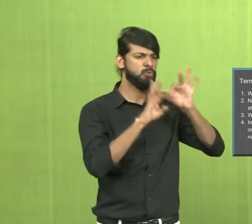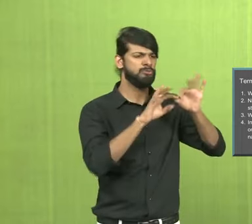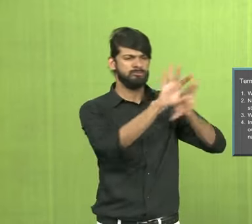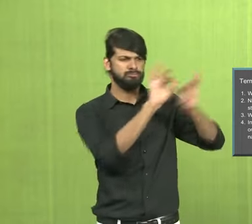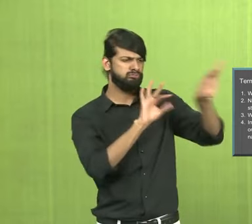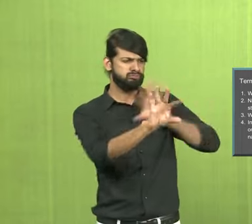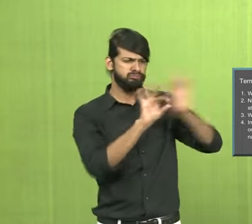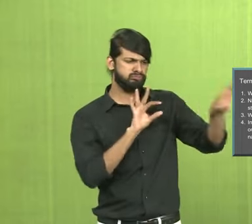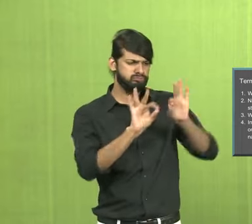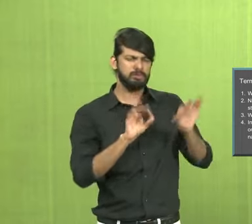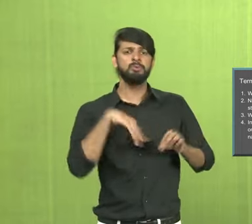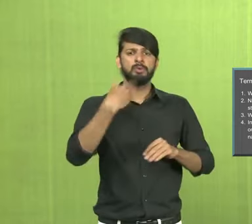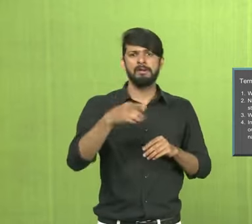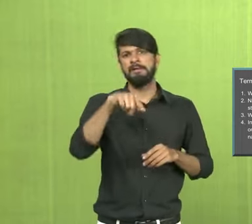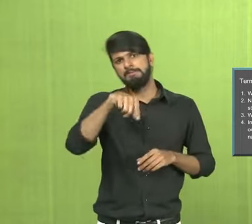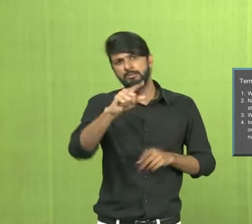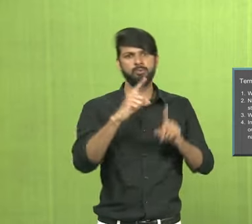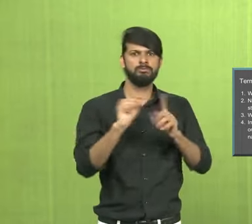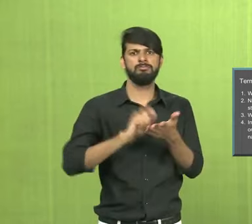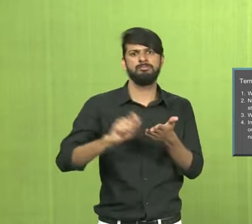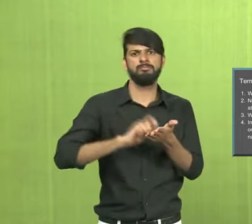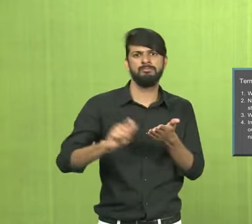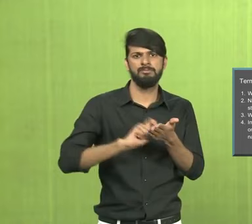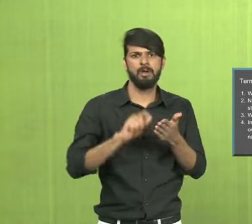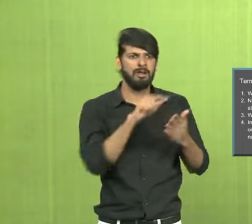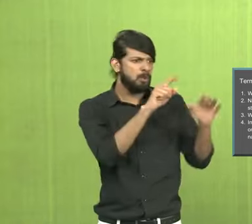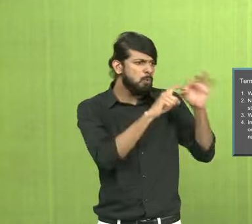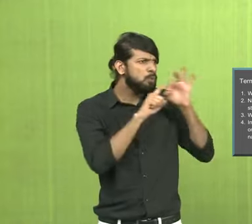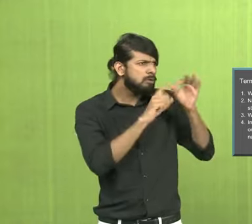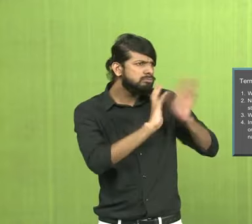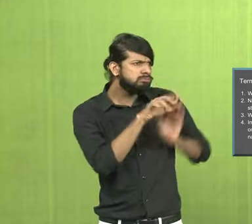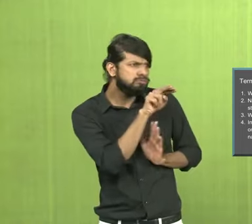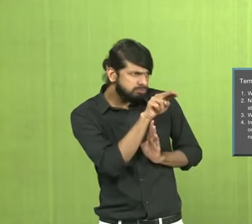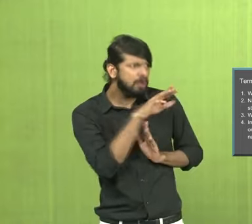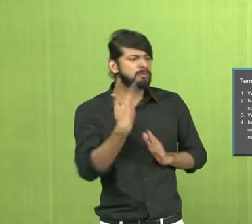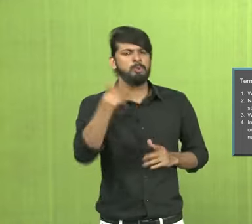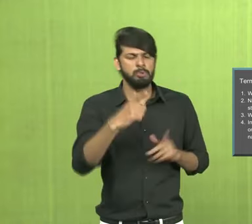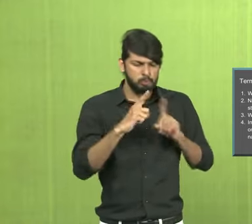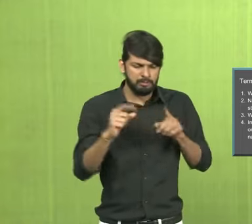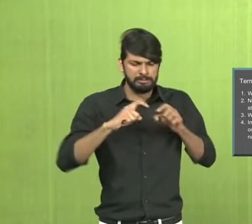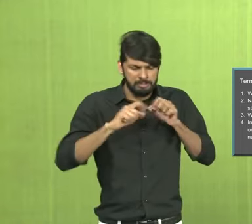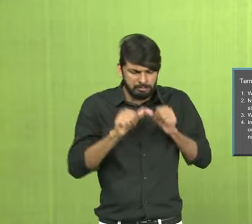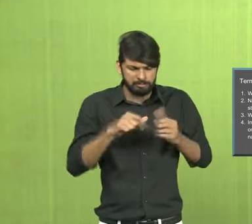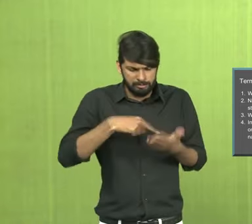Terminal exercises. Select questions which learners have to attempt themselves.